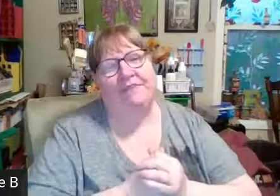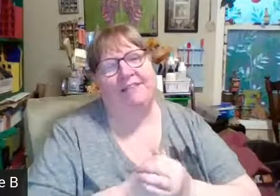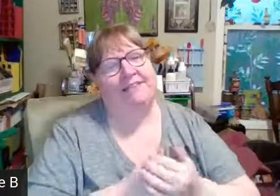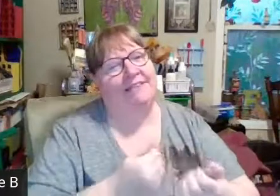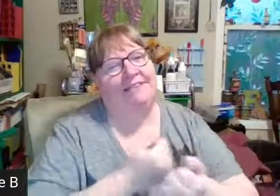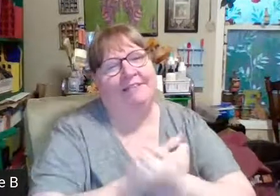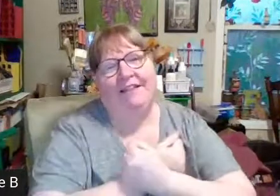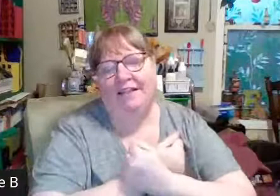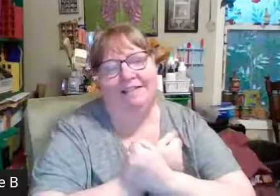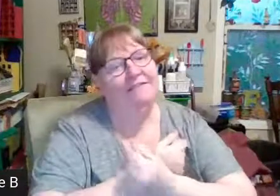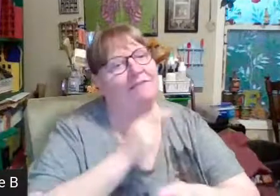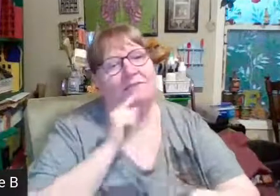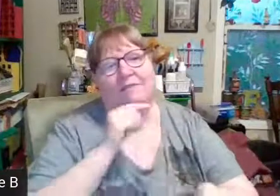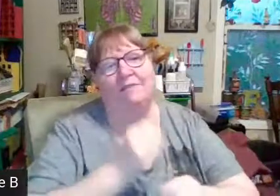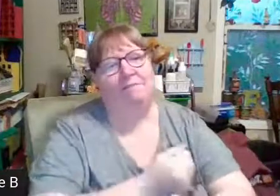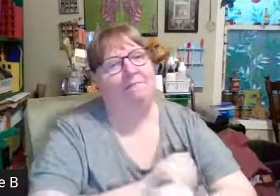Really, really cool.